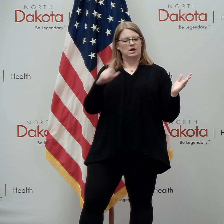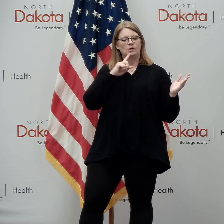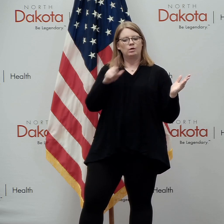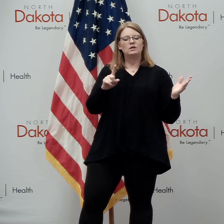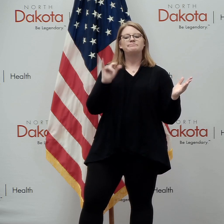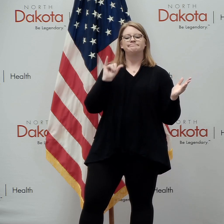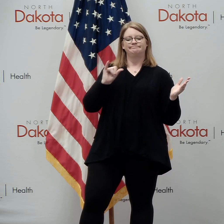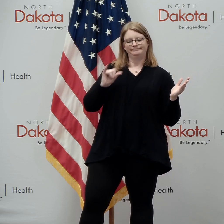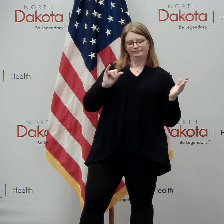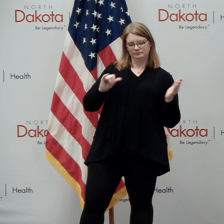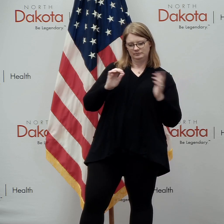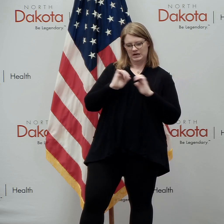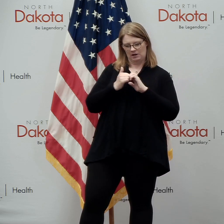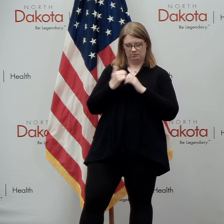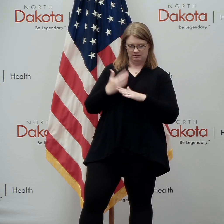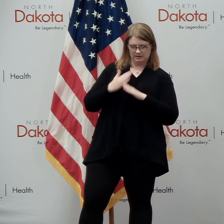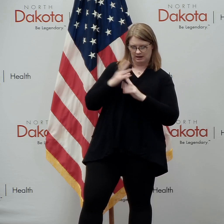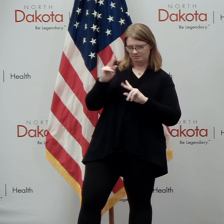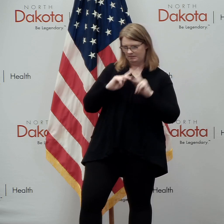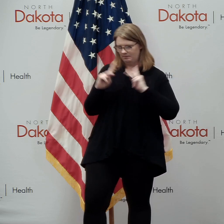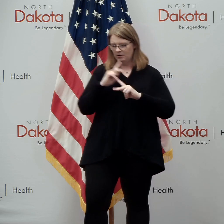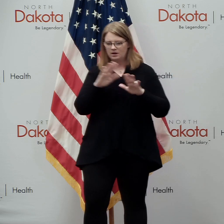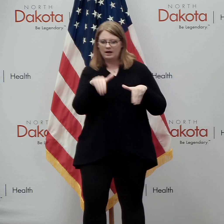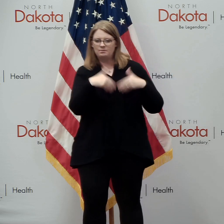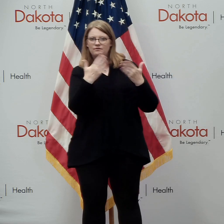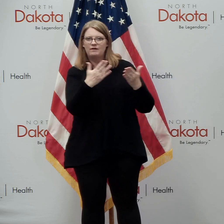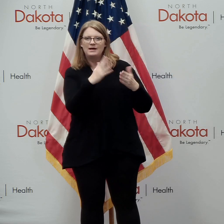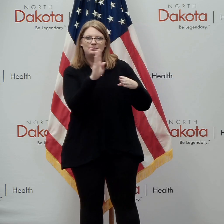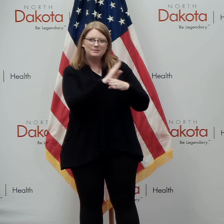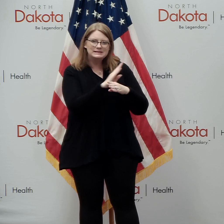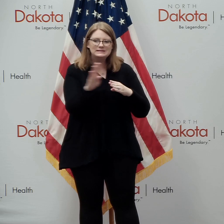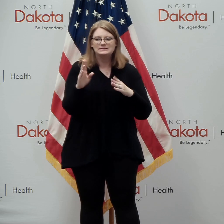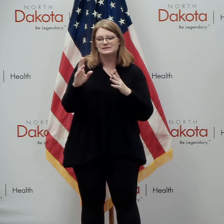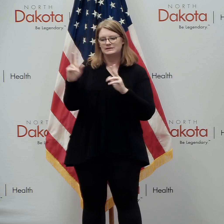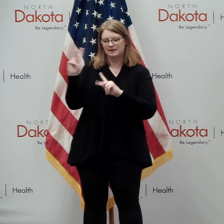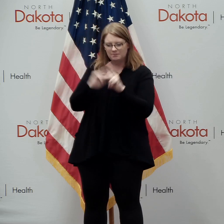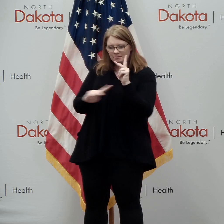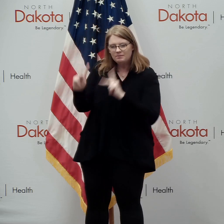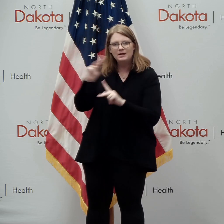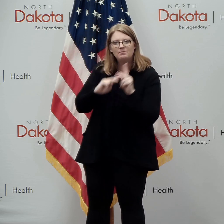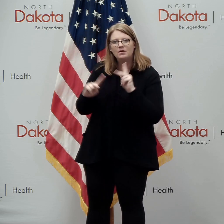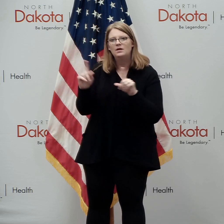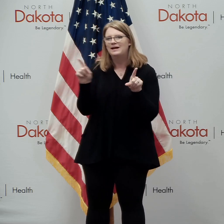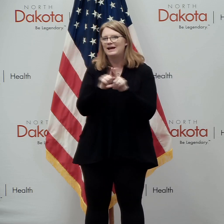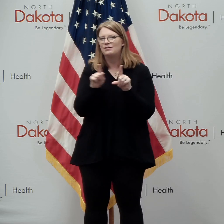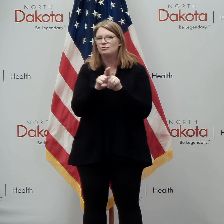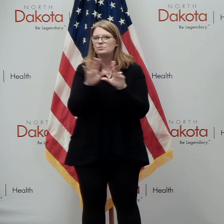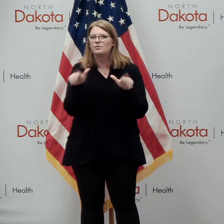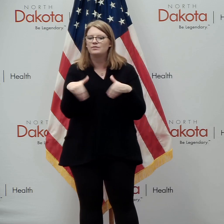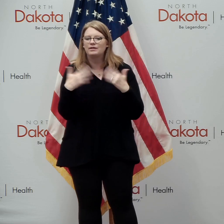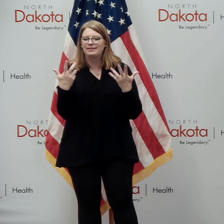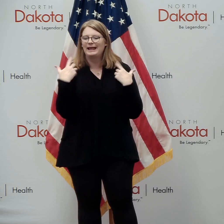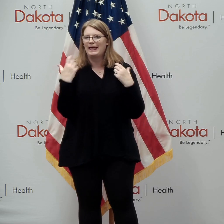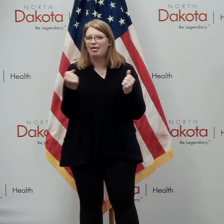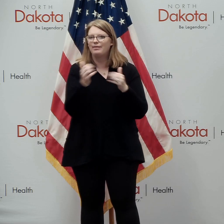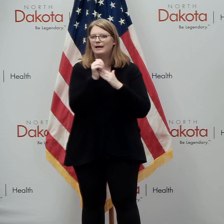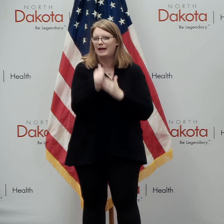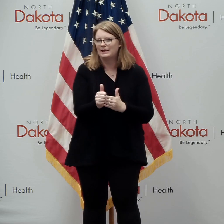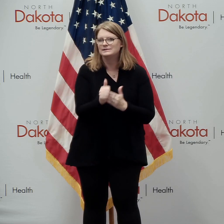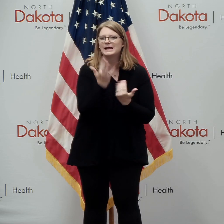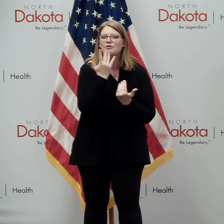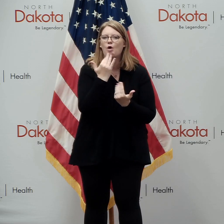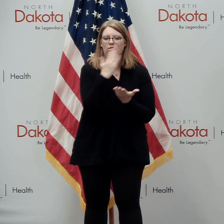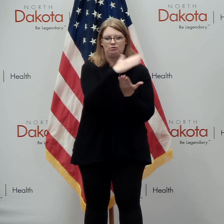with. It provided North Dakota businesses and residents with clarity and specifics, including a color-coded health guidance system